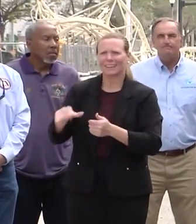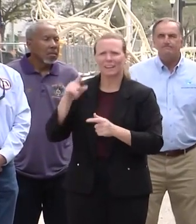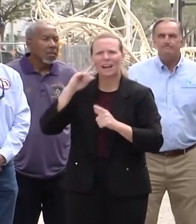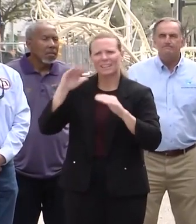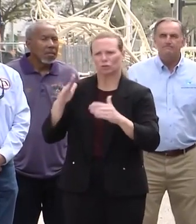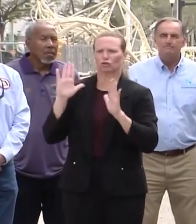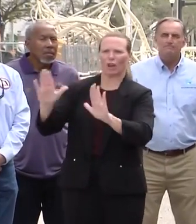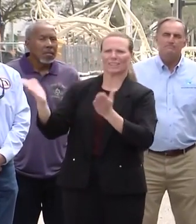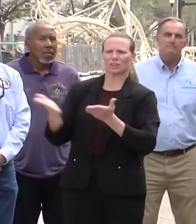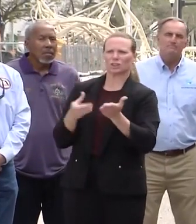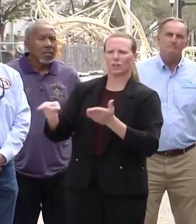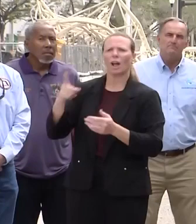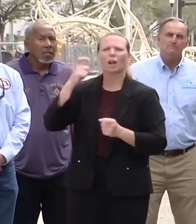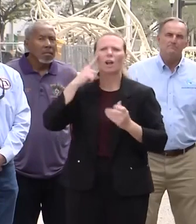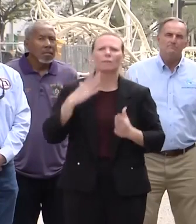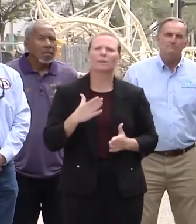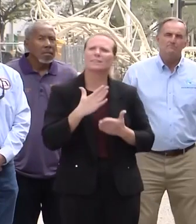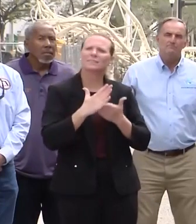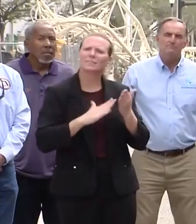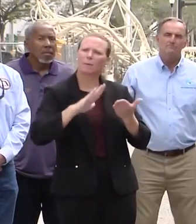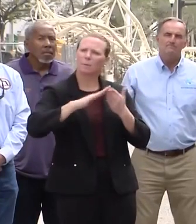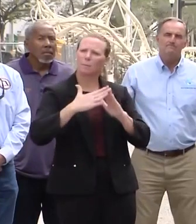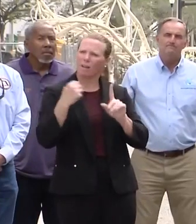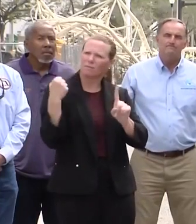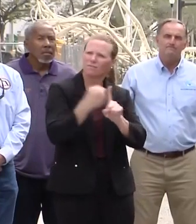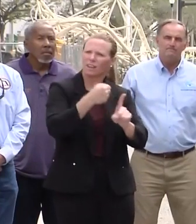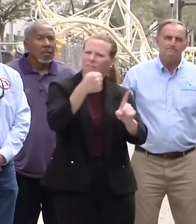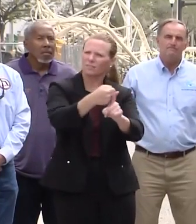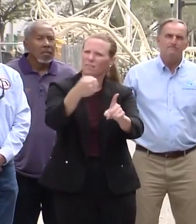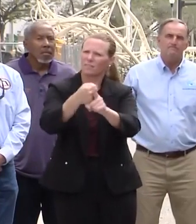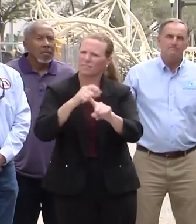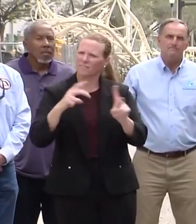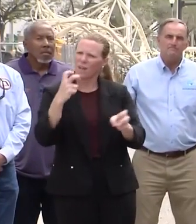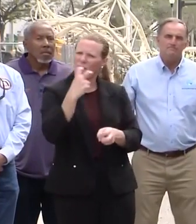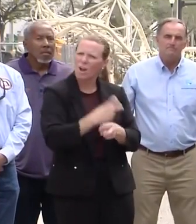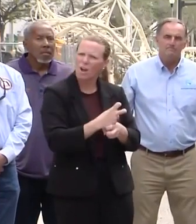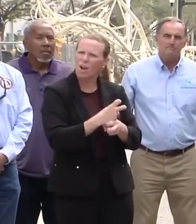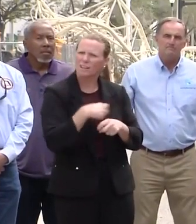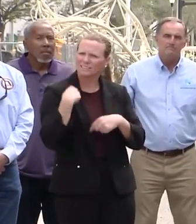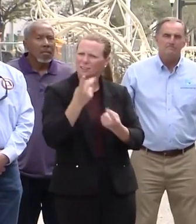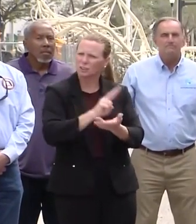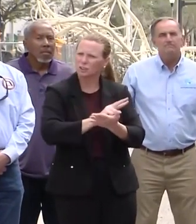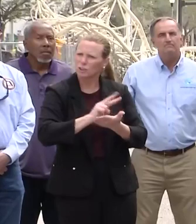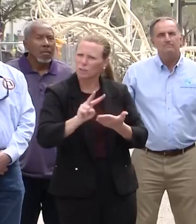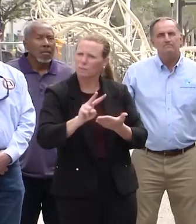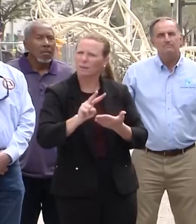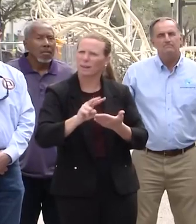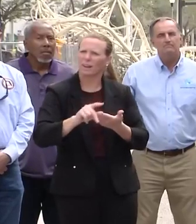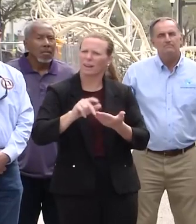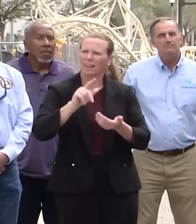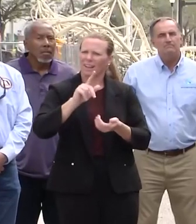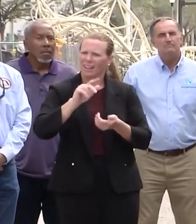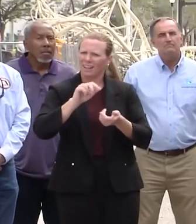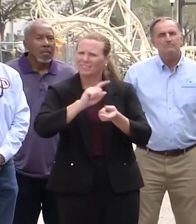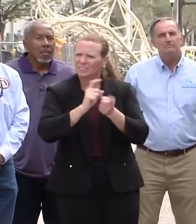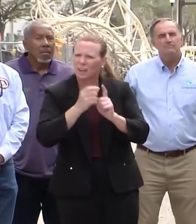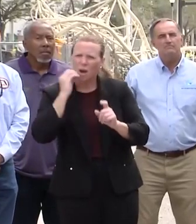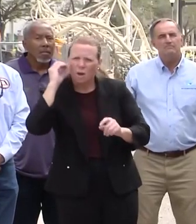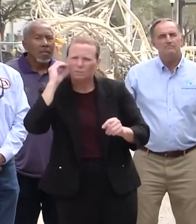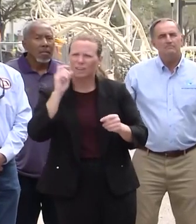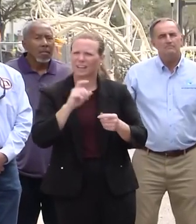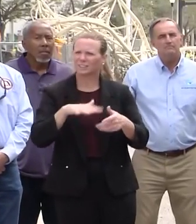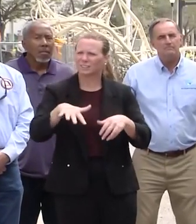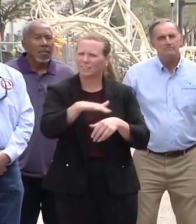service. Cities have been hit twice very hard in 2 weeks. Climate change, habitat change, increasing the threat. I know